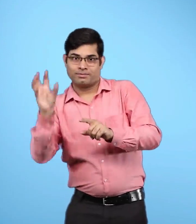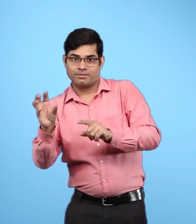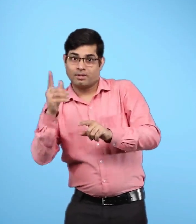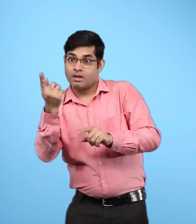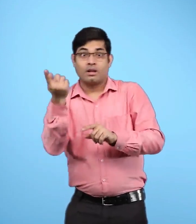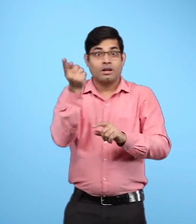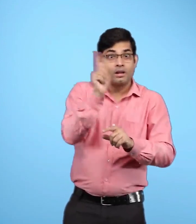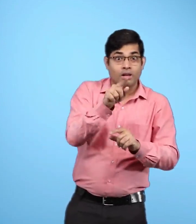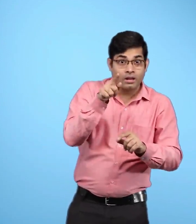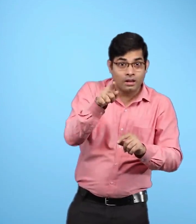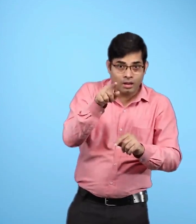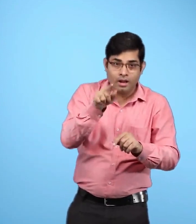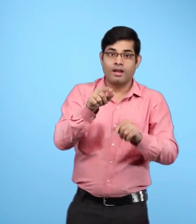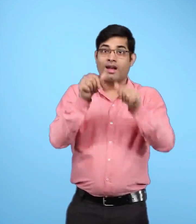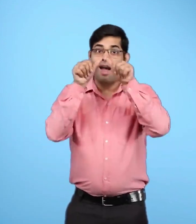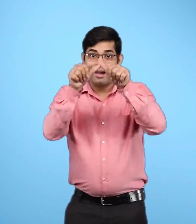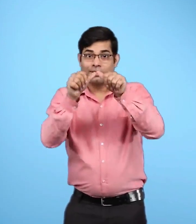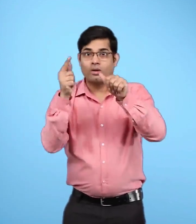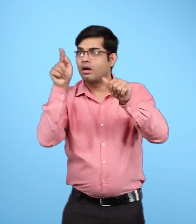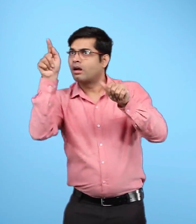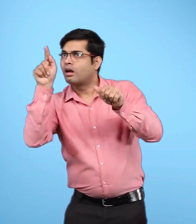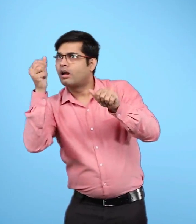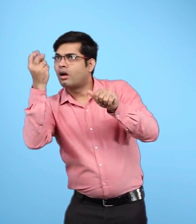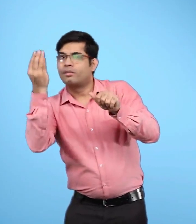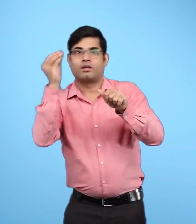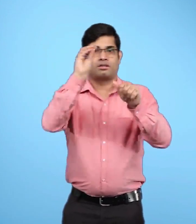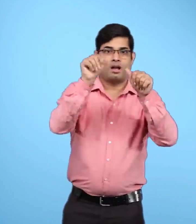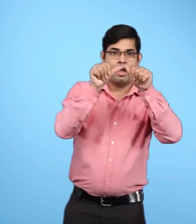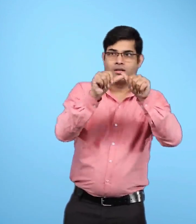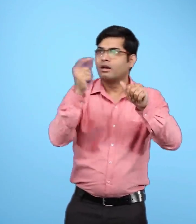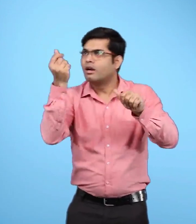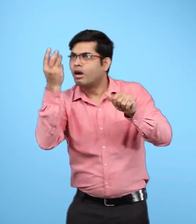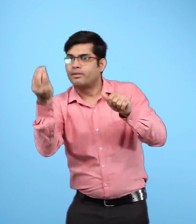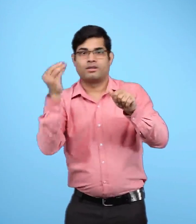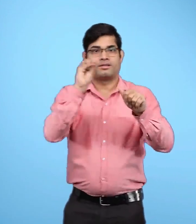and column 2 provides space for writing the number of fruits.